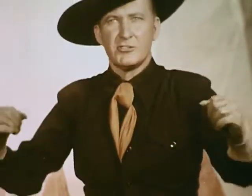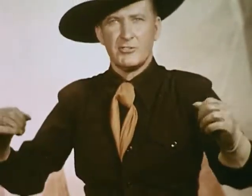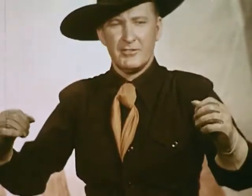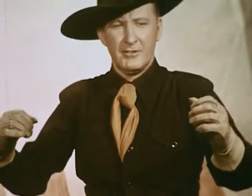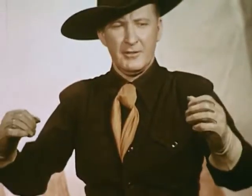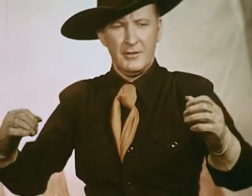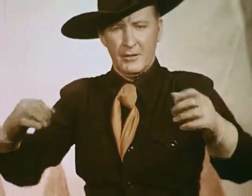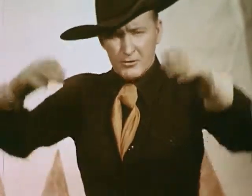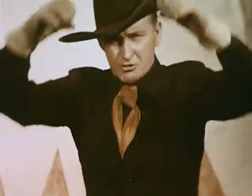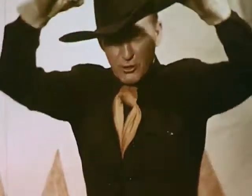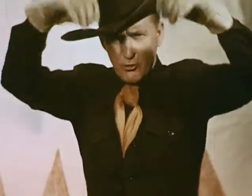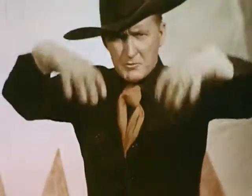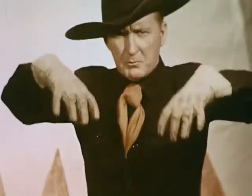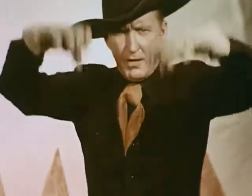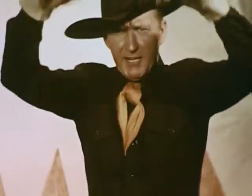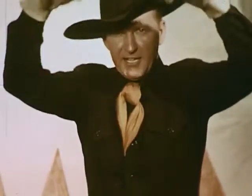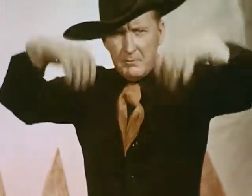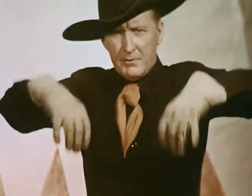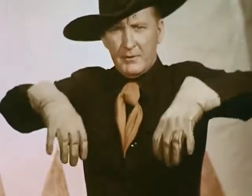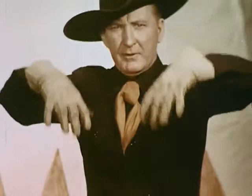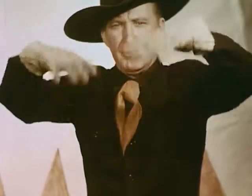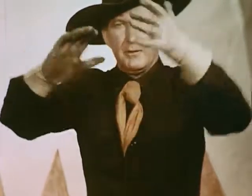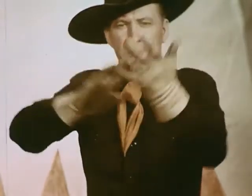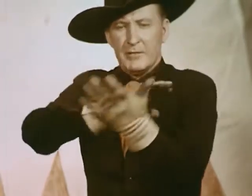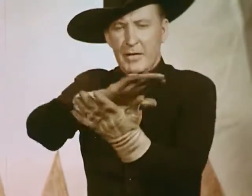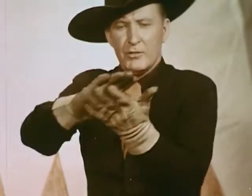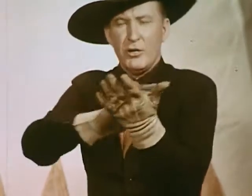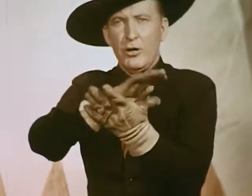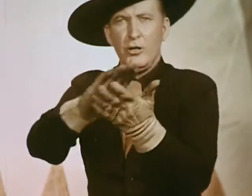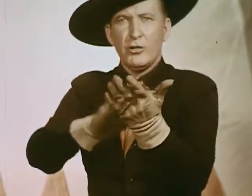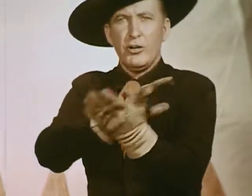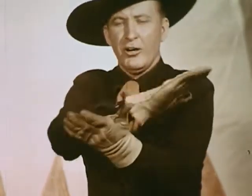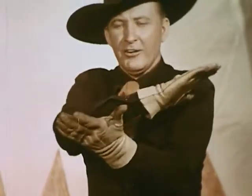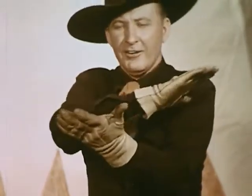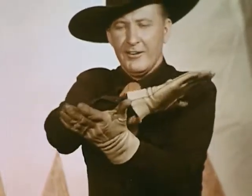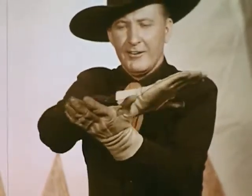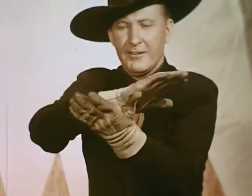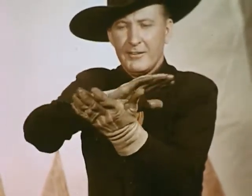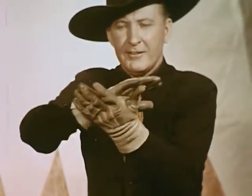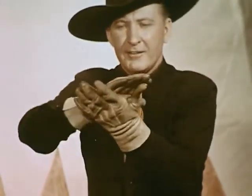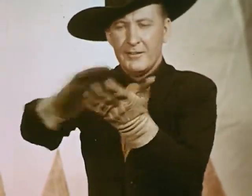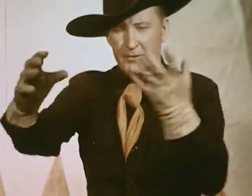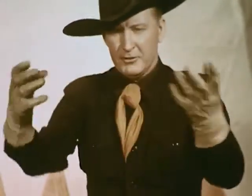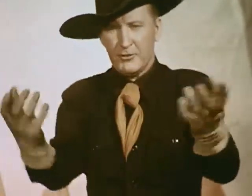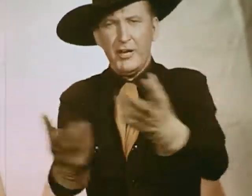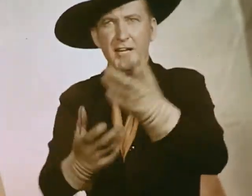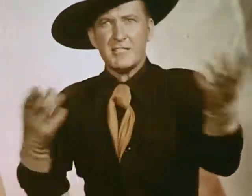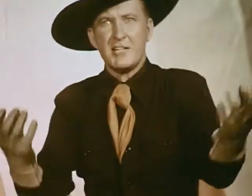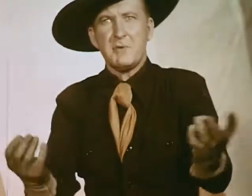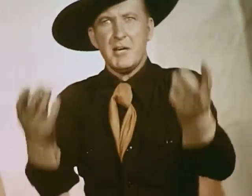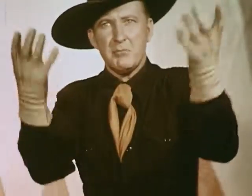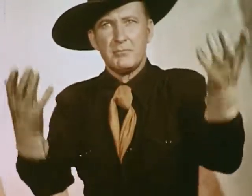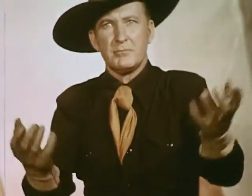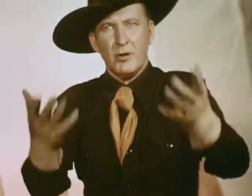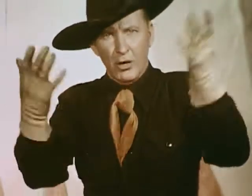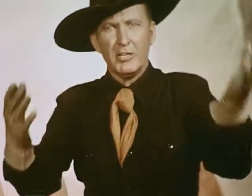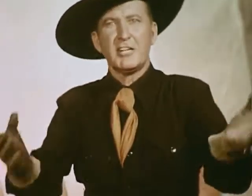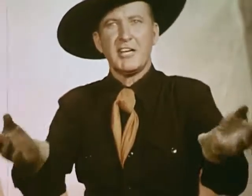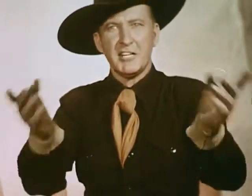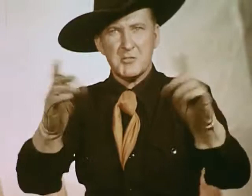finished. Snow has been piling up, and now it's all gone. The grass is coming up, all indicating